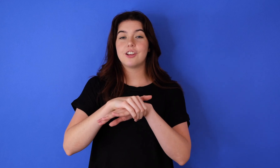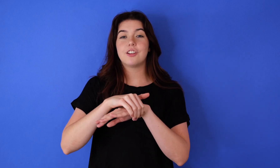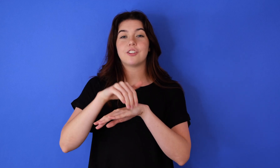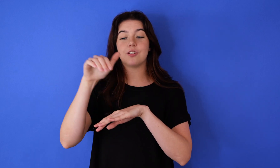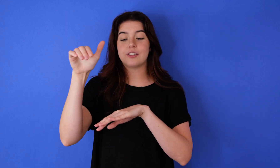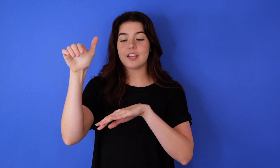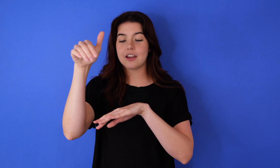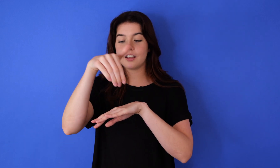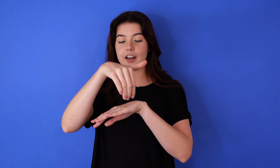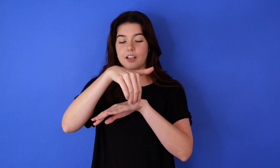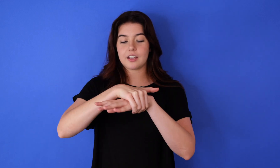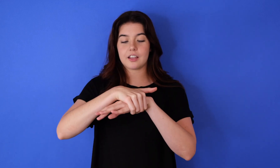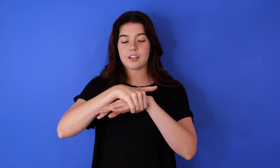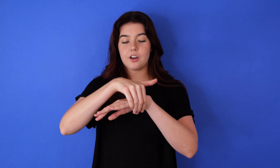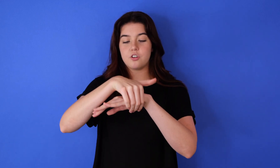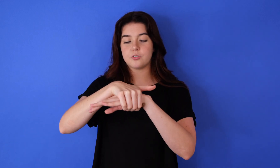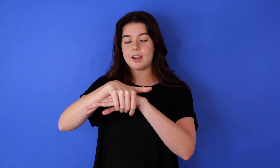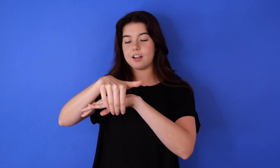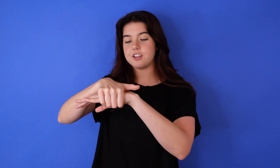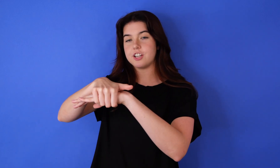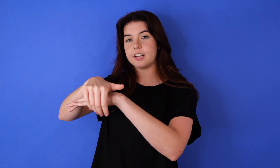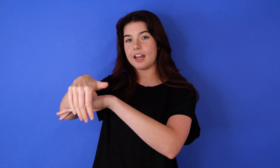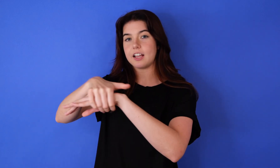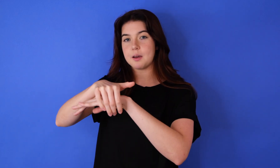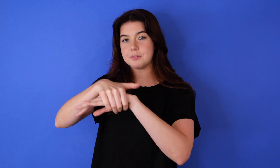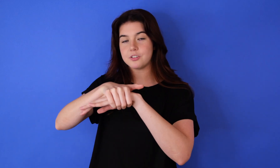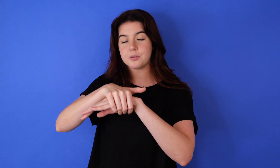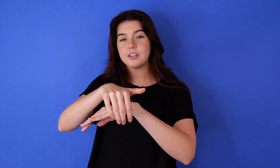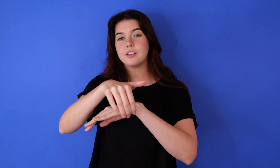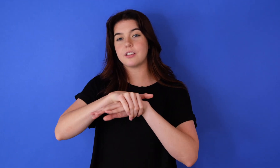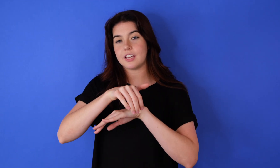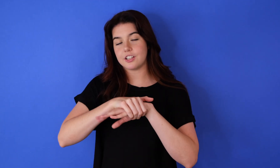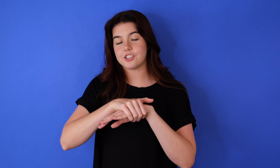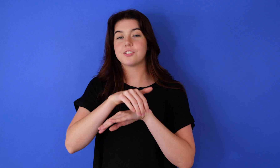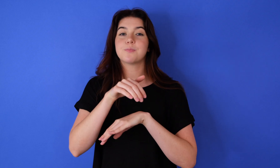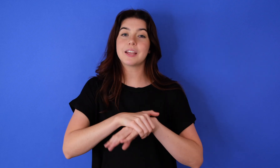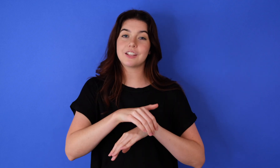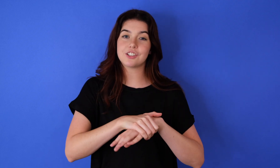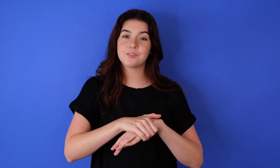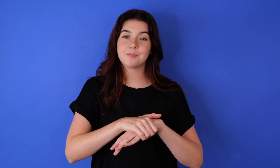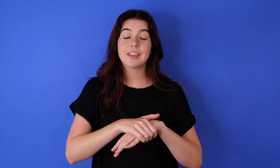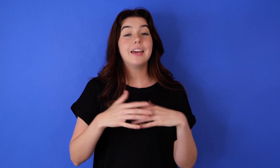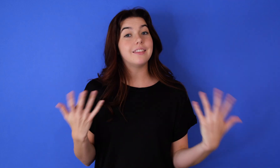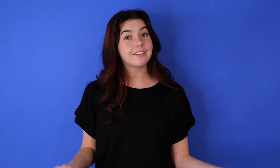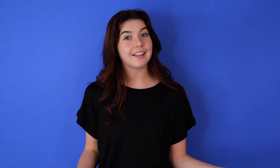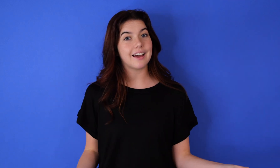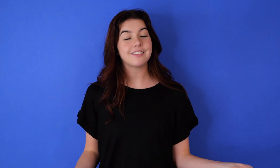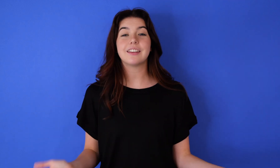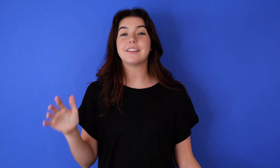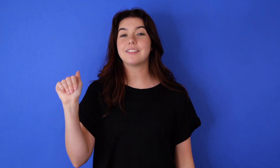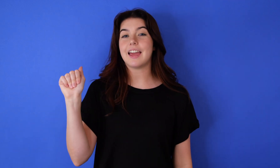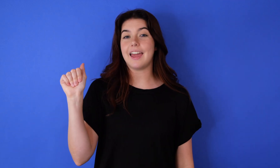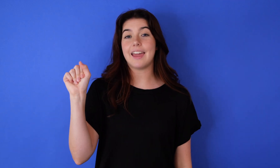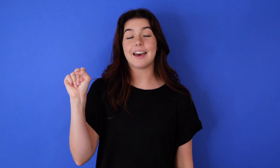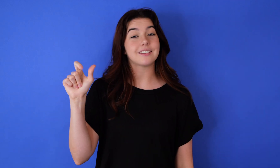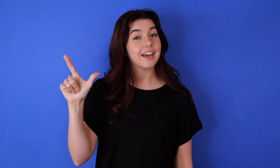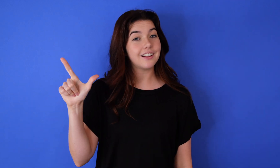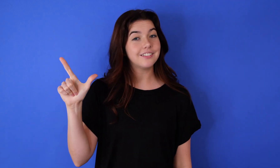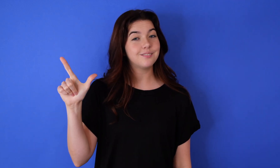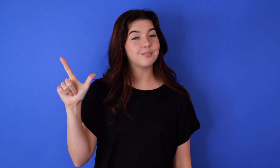So this hand kind of goes right under and kind of cups this one. English. English. This class is ASL. You